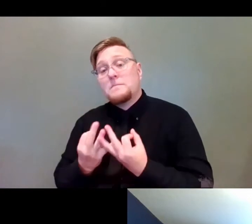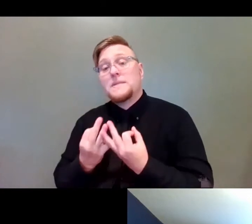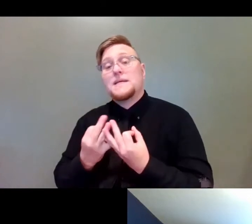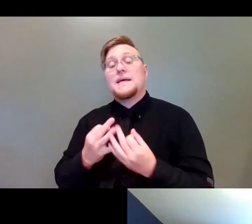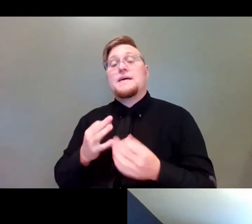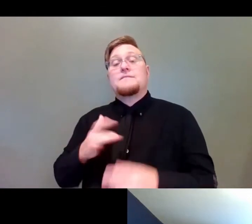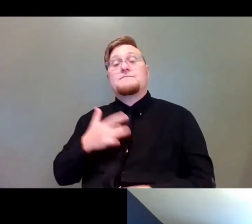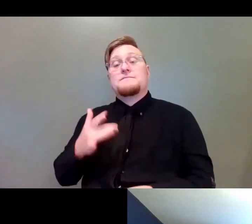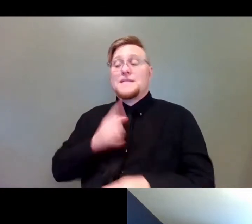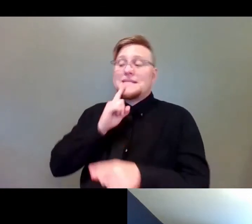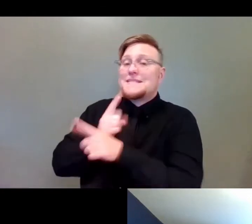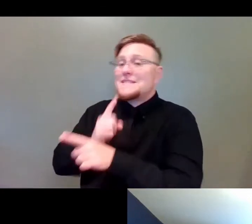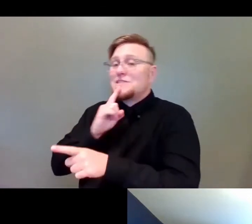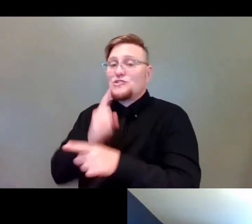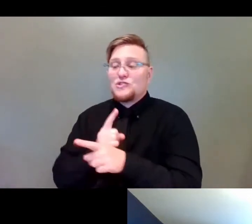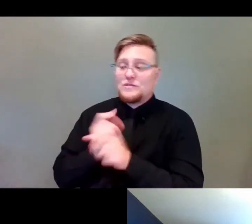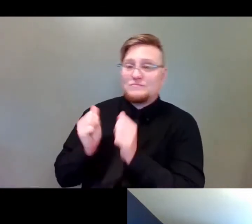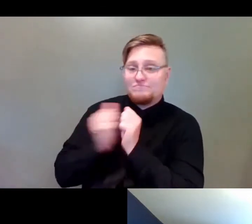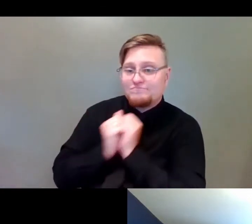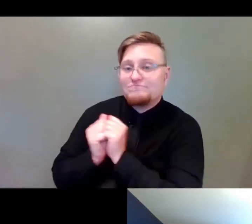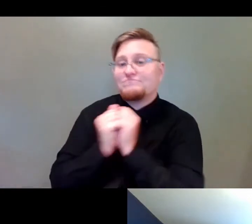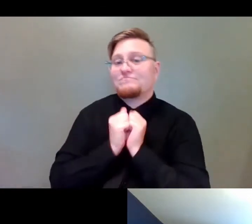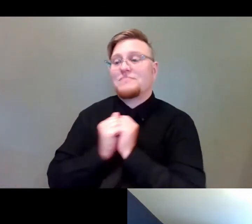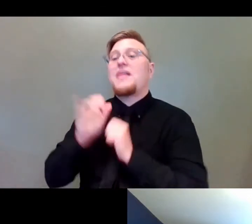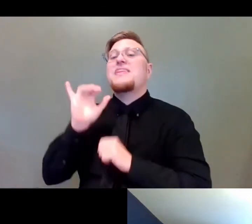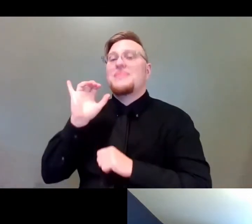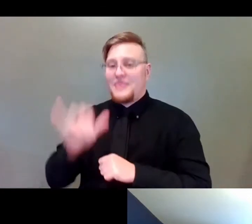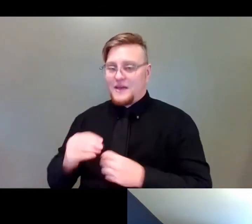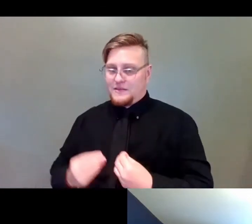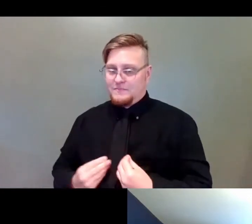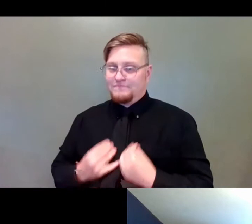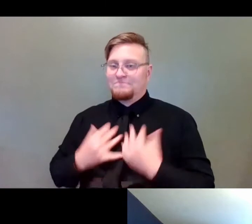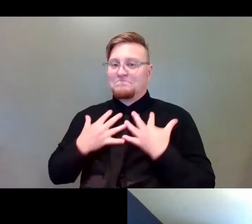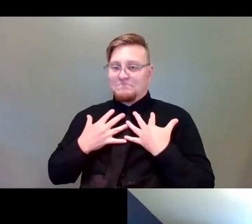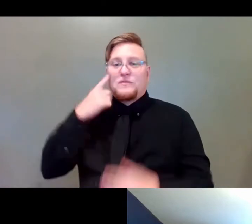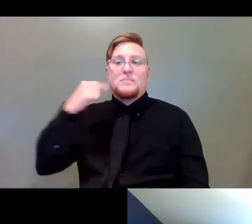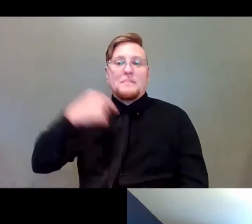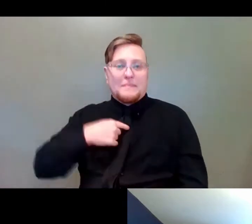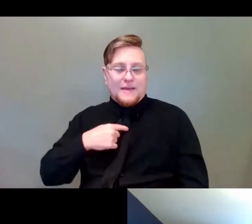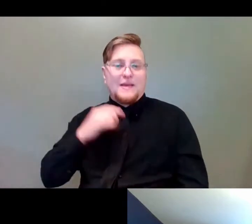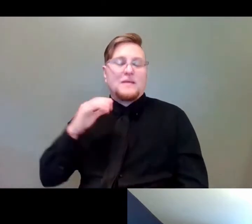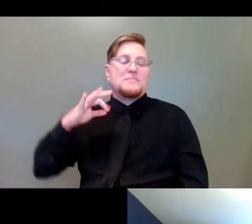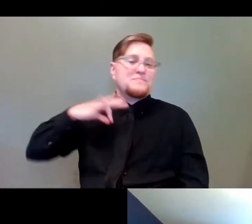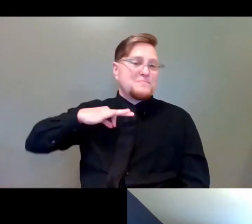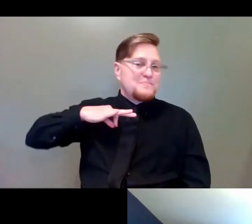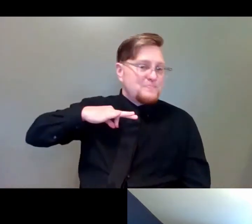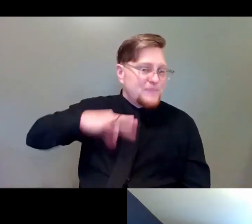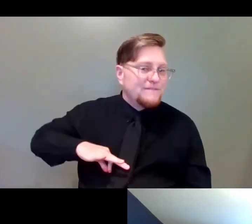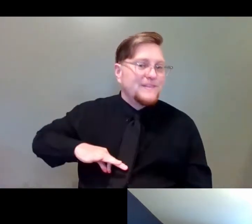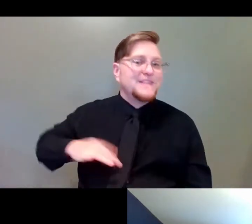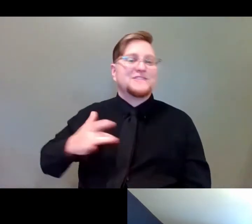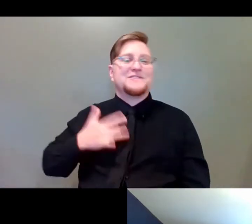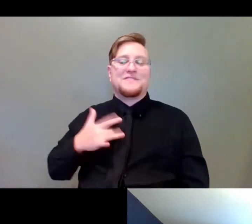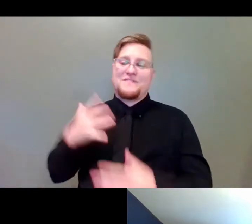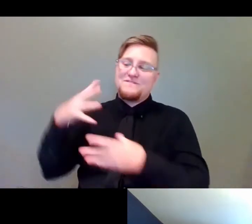all the women to each other. And I know for me, it's an unbelievable privilege to be